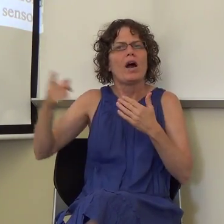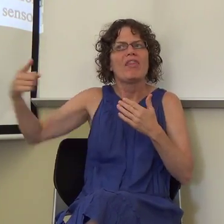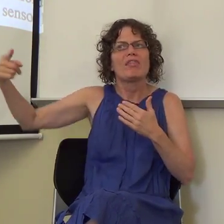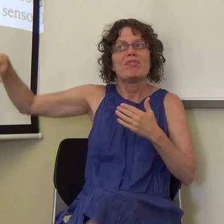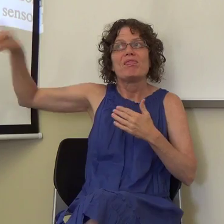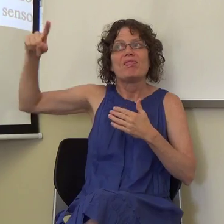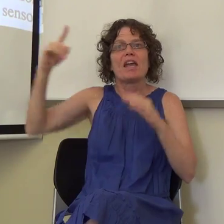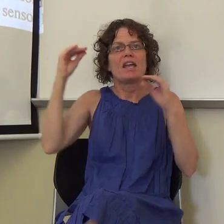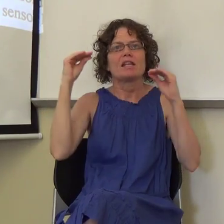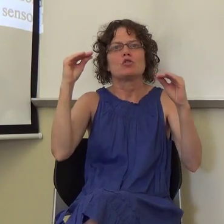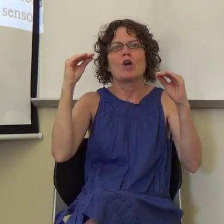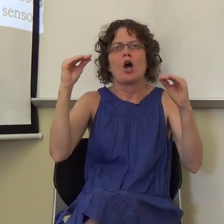highlight?